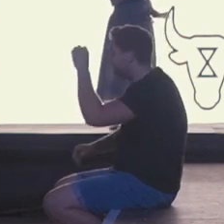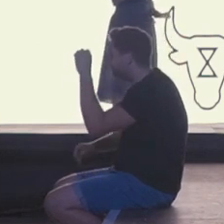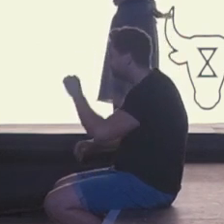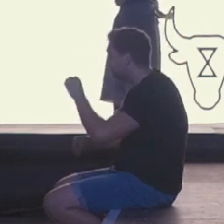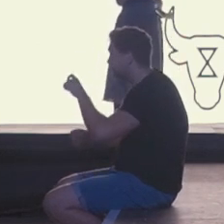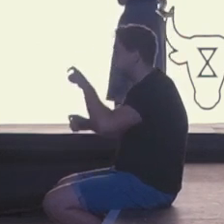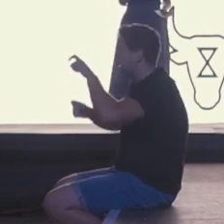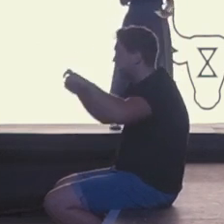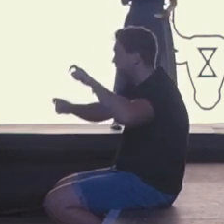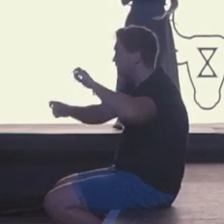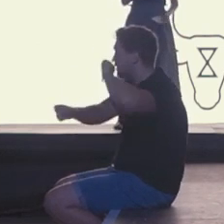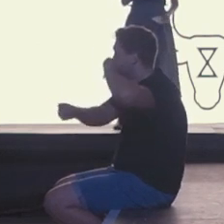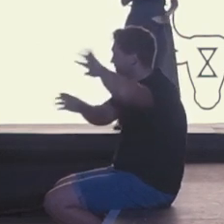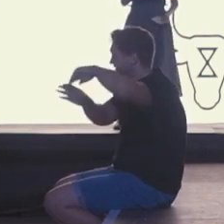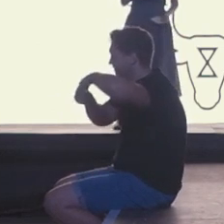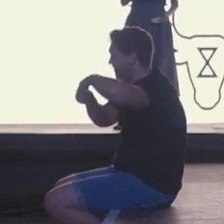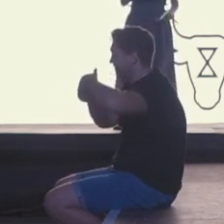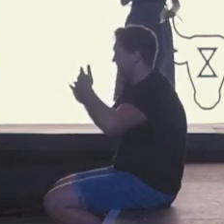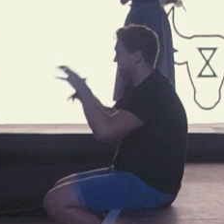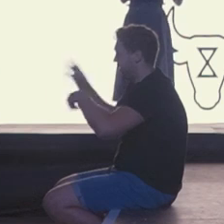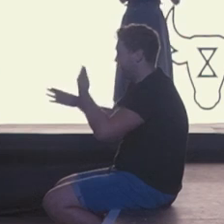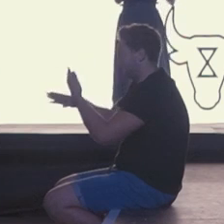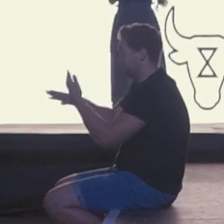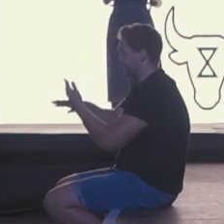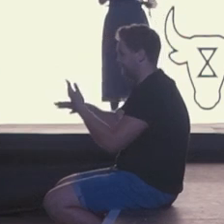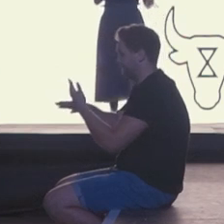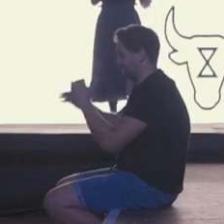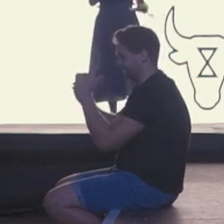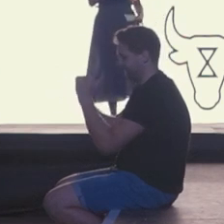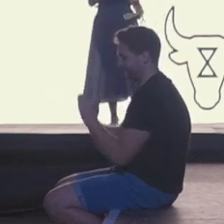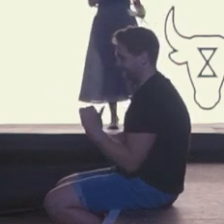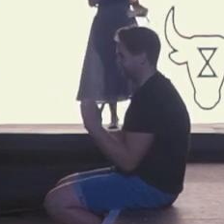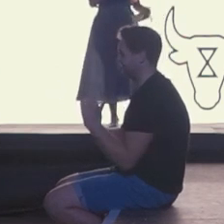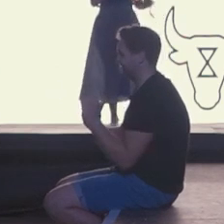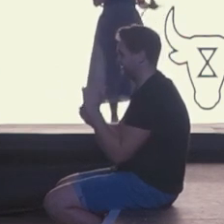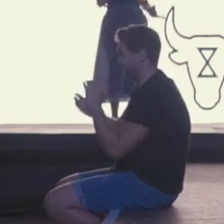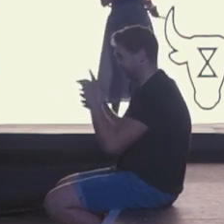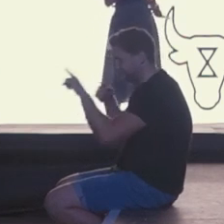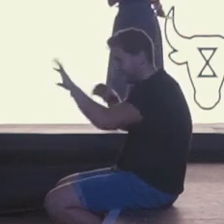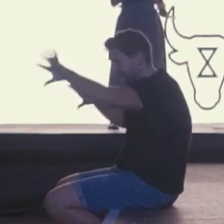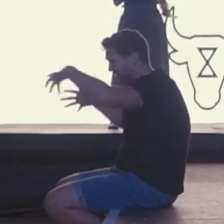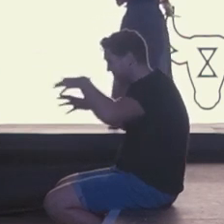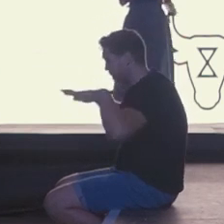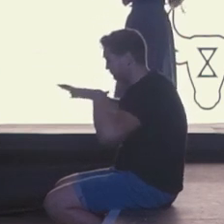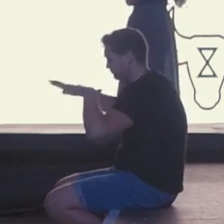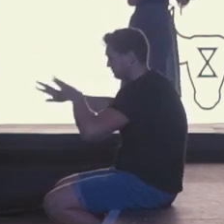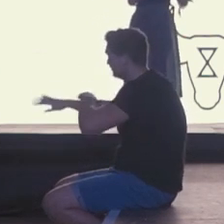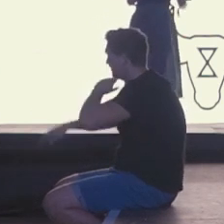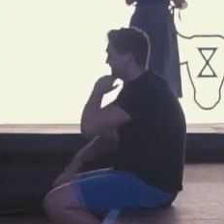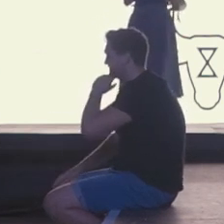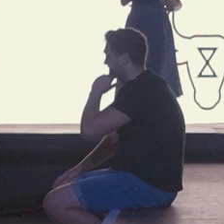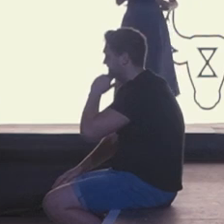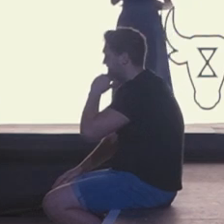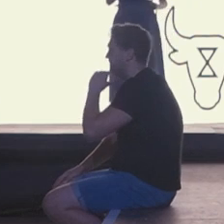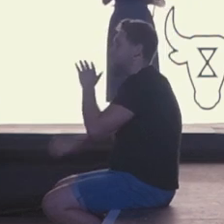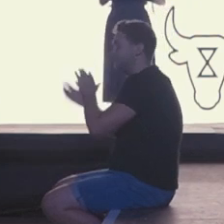identify as animal rights activists. These are not numbers that we can build a mass movement on. So what we need to